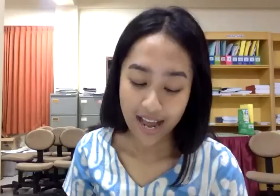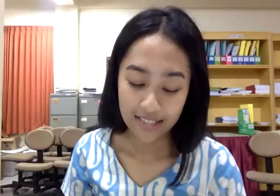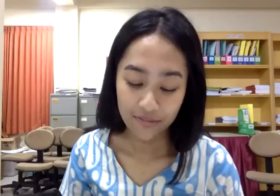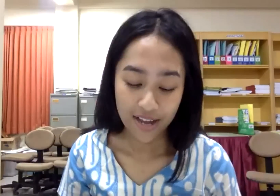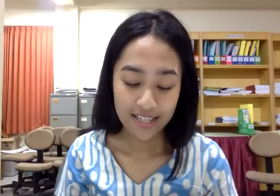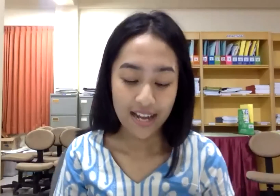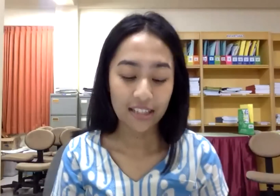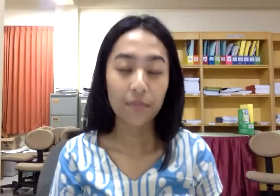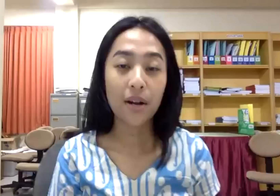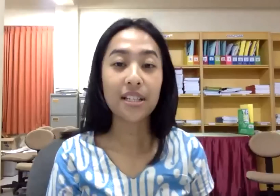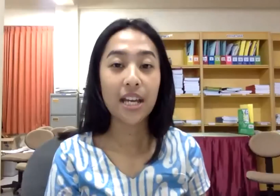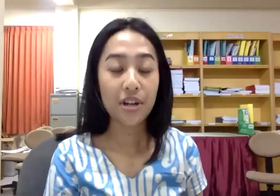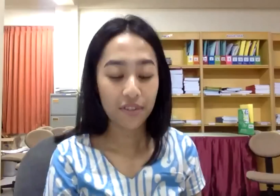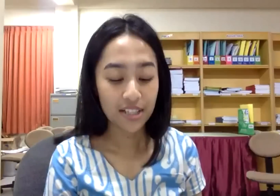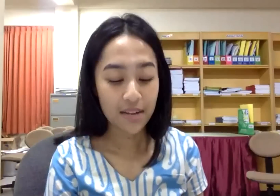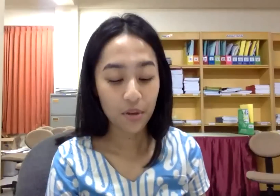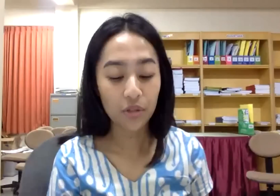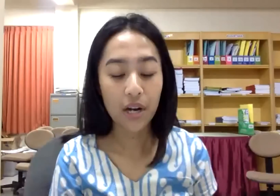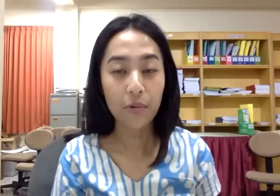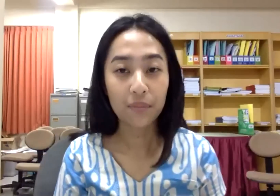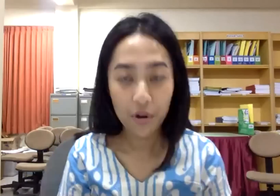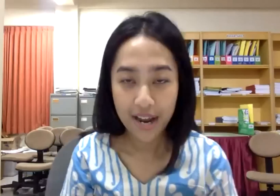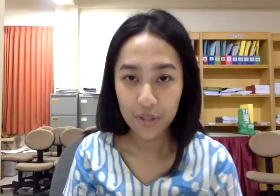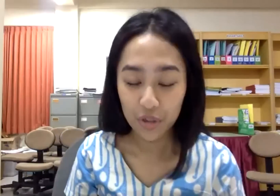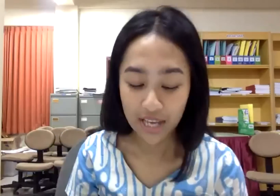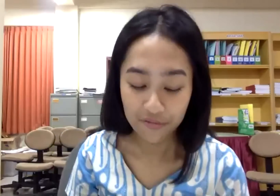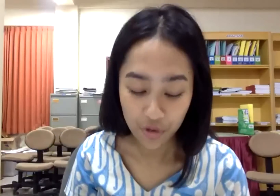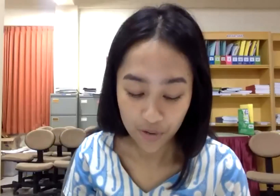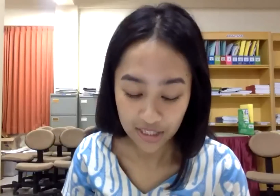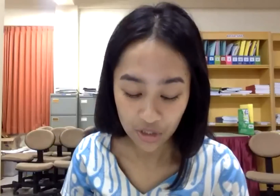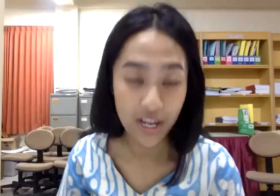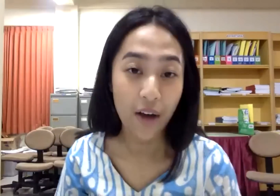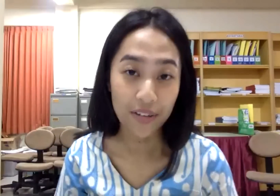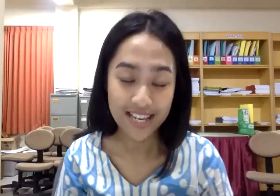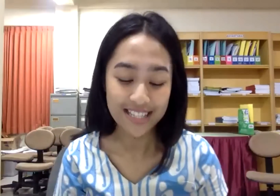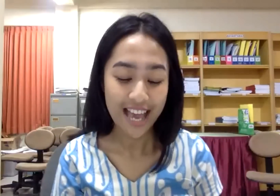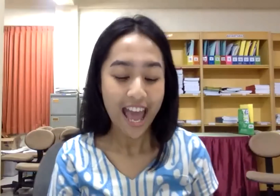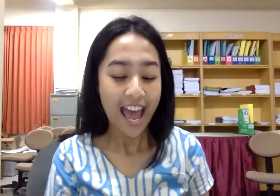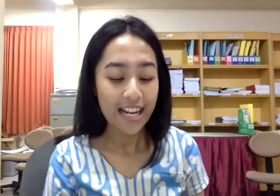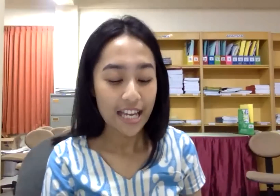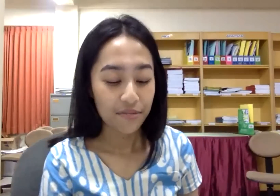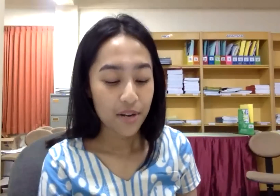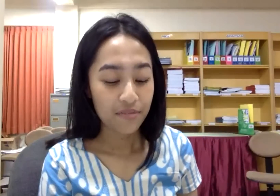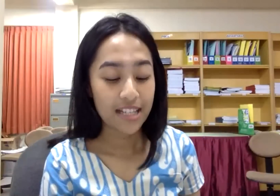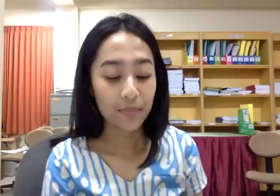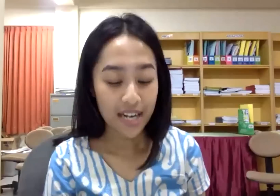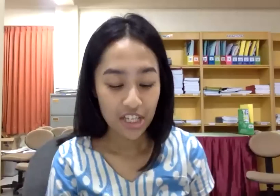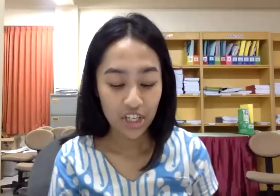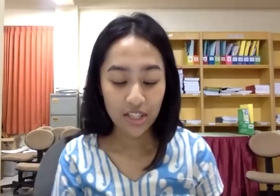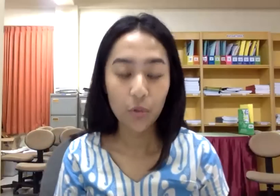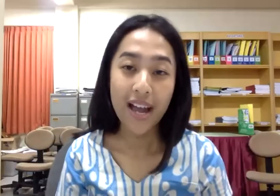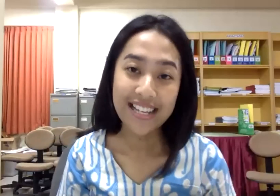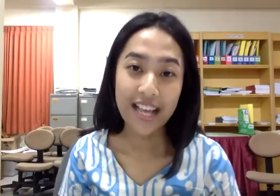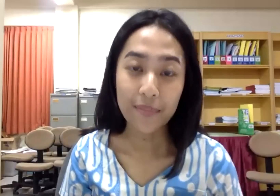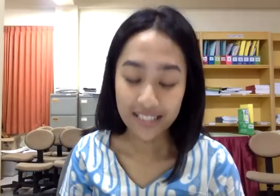Putra as the Vice Director Brawijaya University Postgraduate Program to say a few words to the audience and give brief